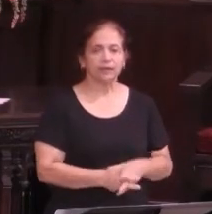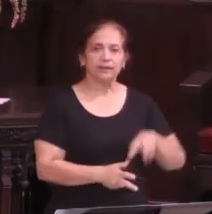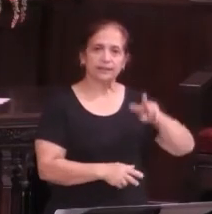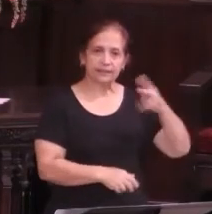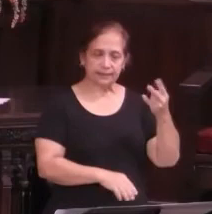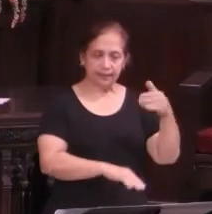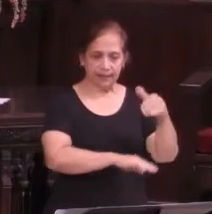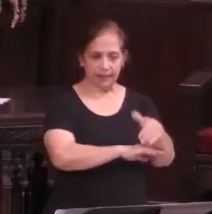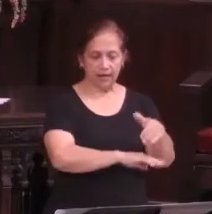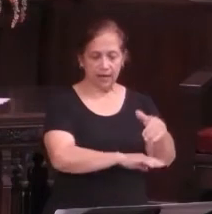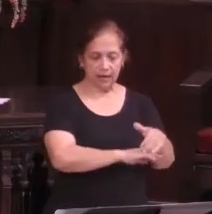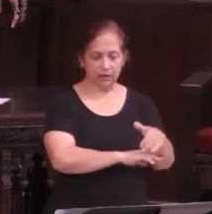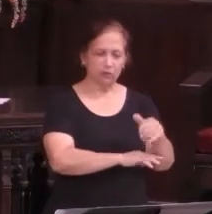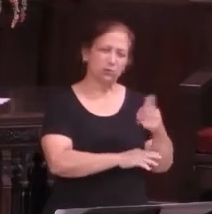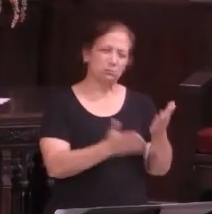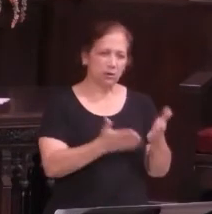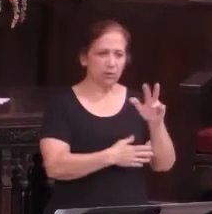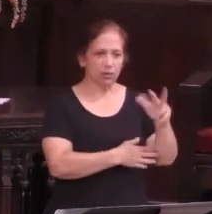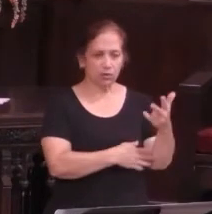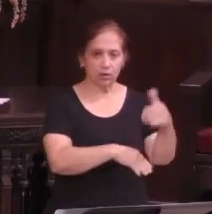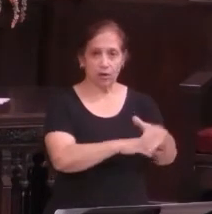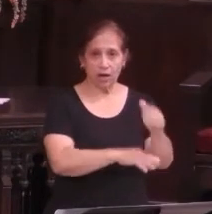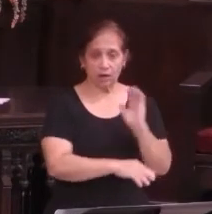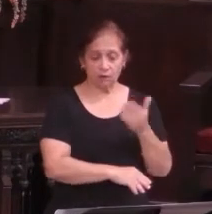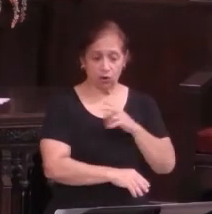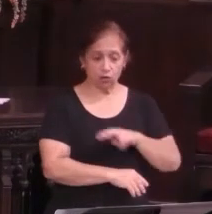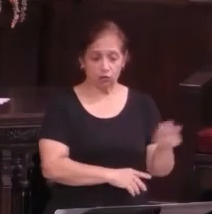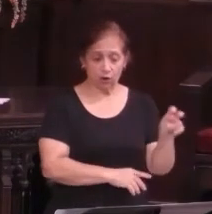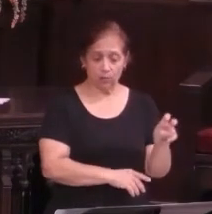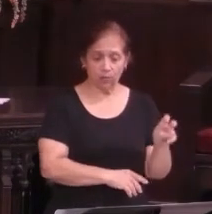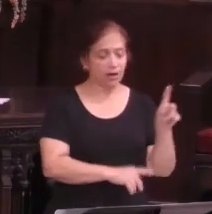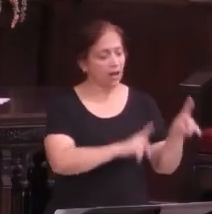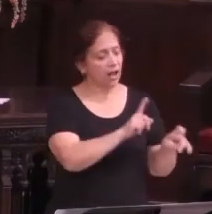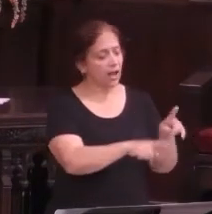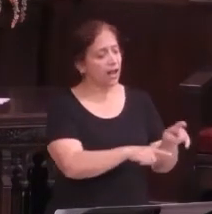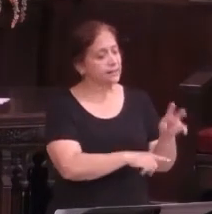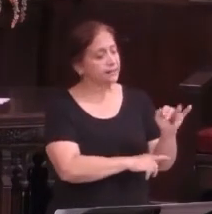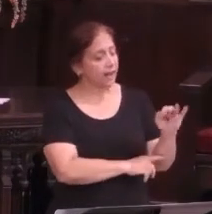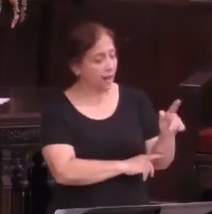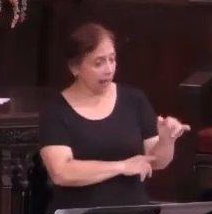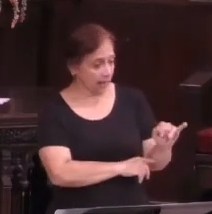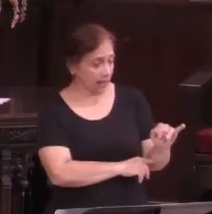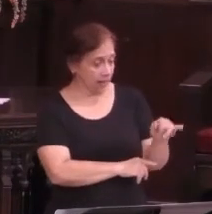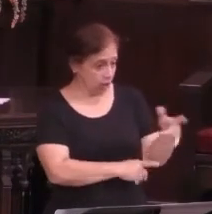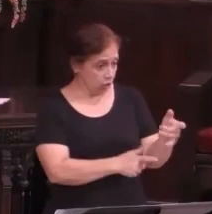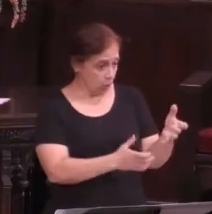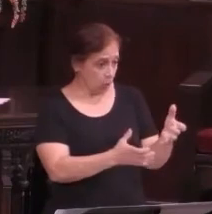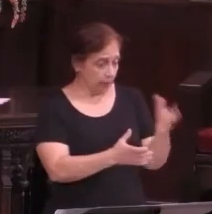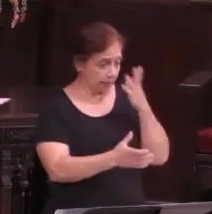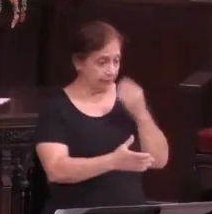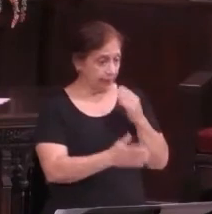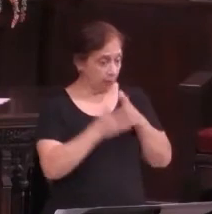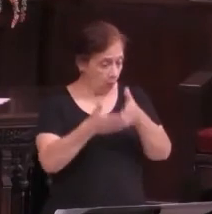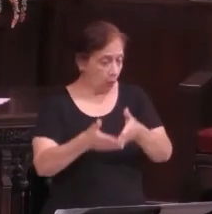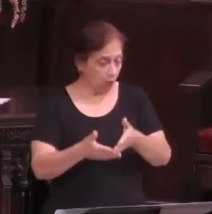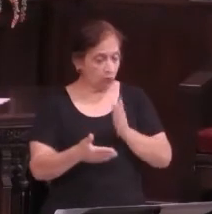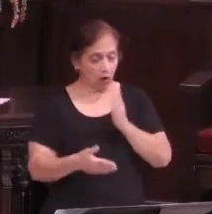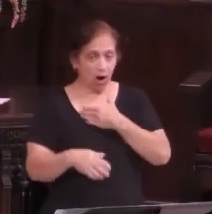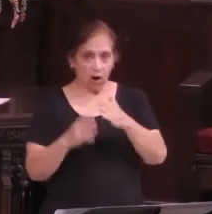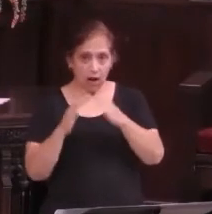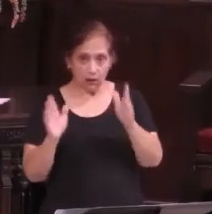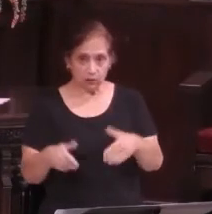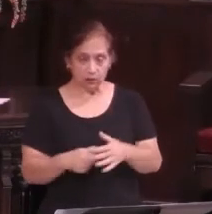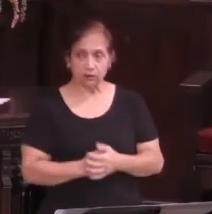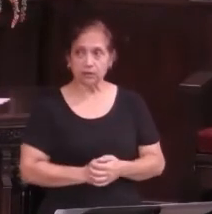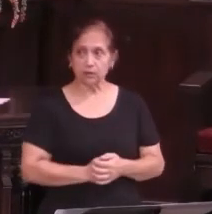night, second or third night of our trip, I asked Nayeli if she would like to have a sleepover at our